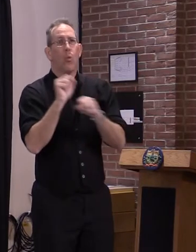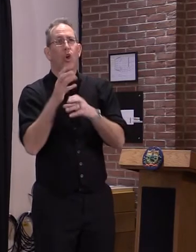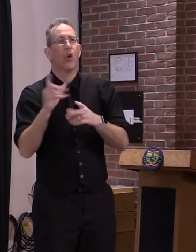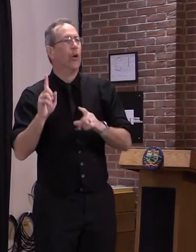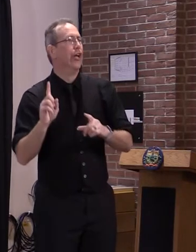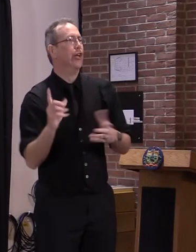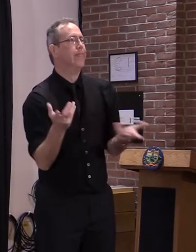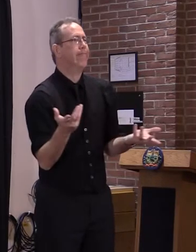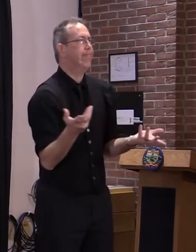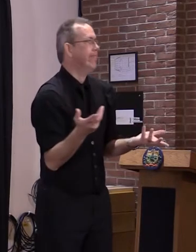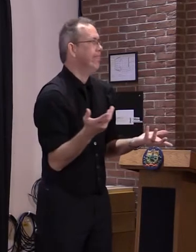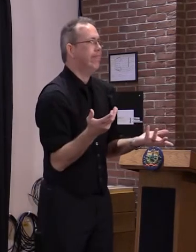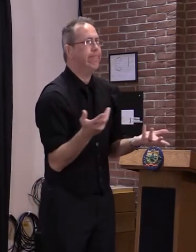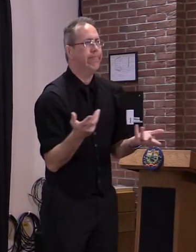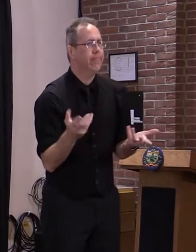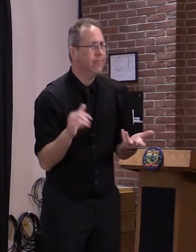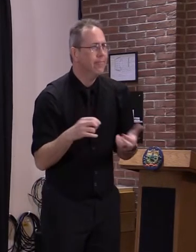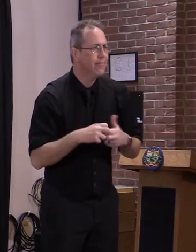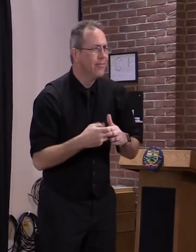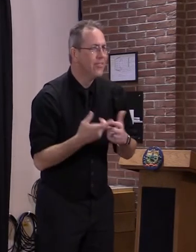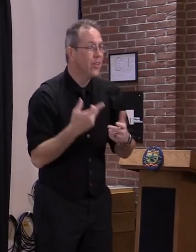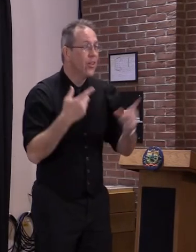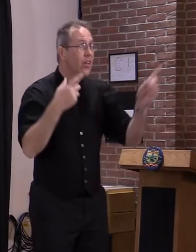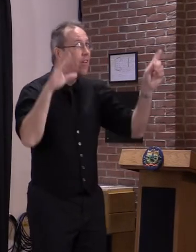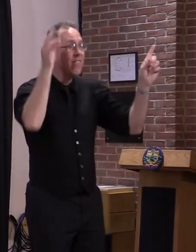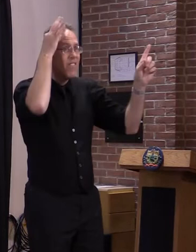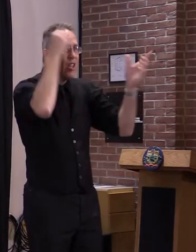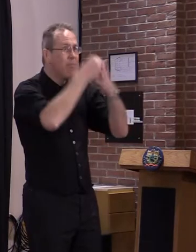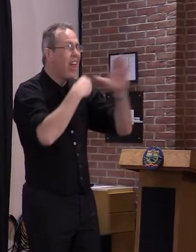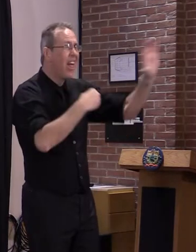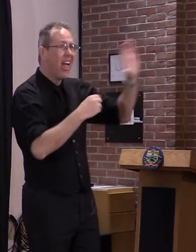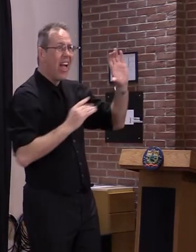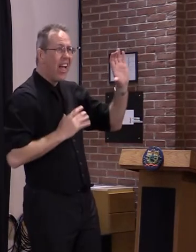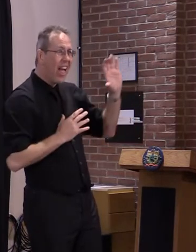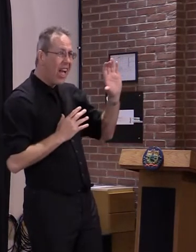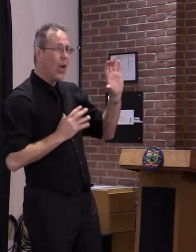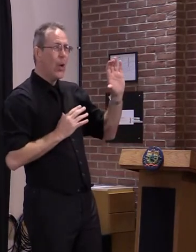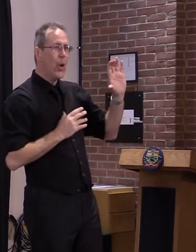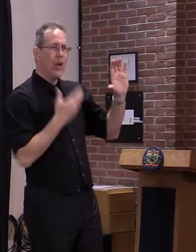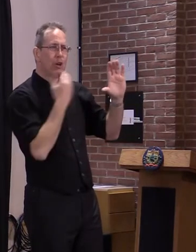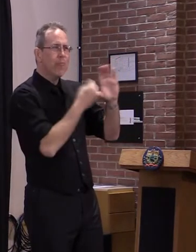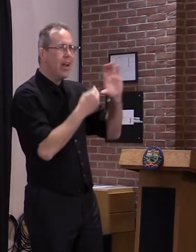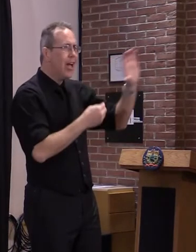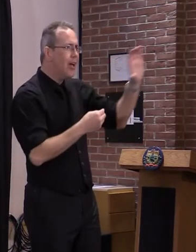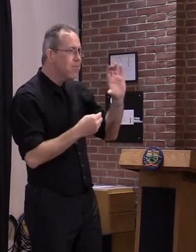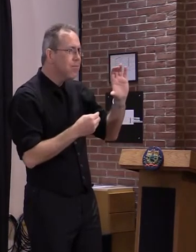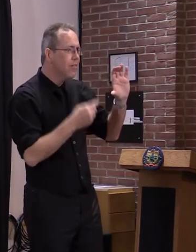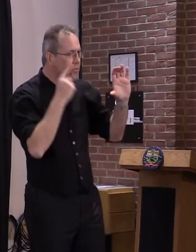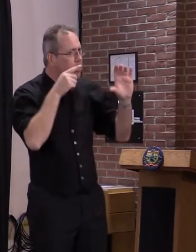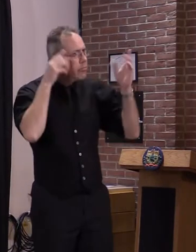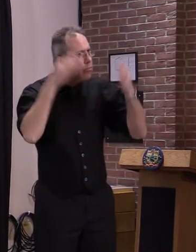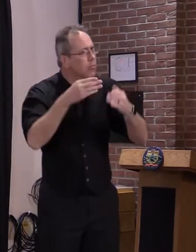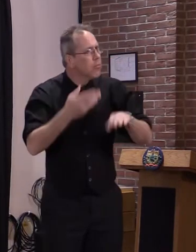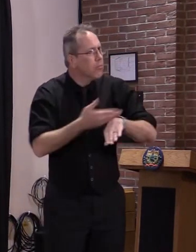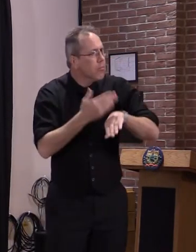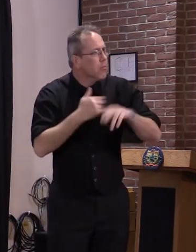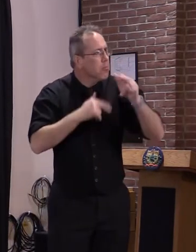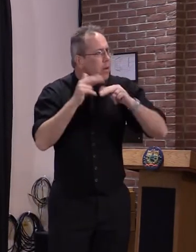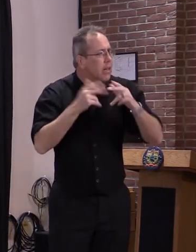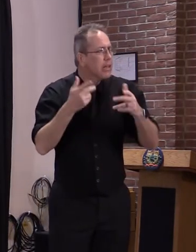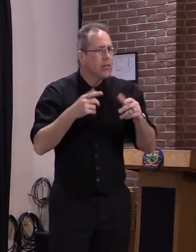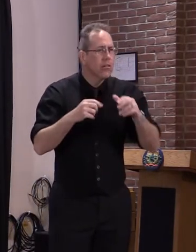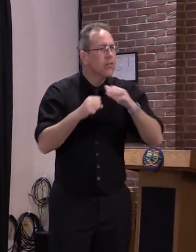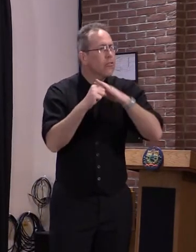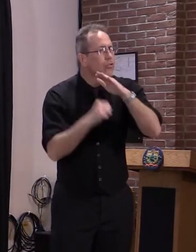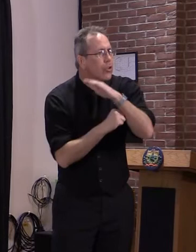of federal dollars coming into the state for a lot of infrastructure. And we have our traditional